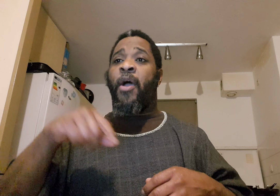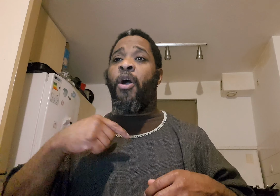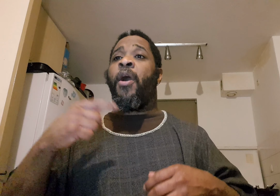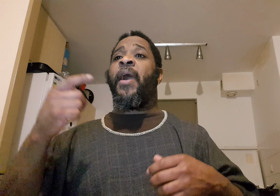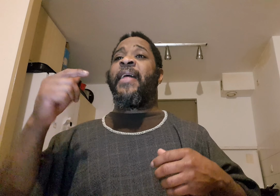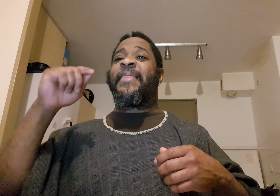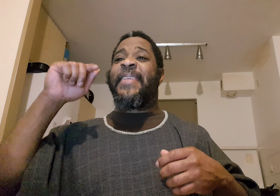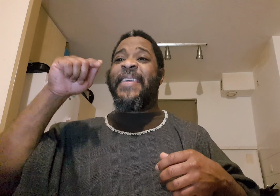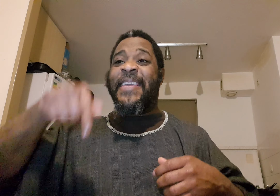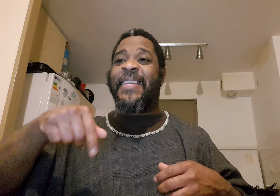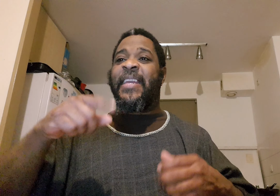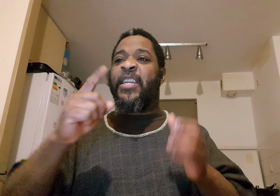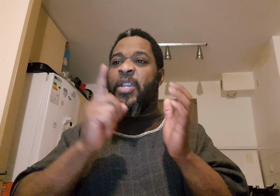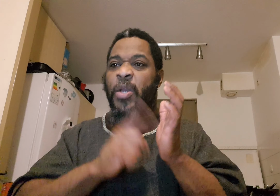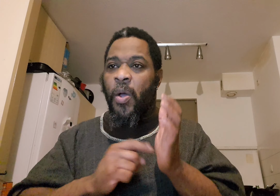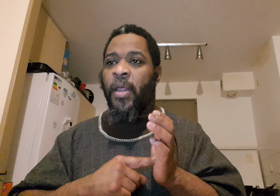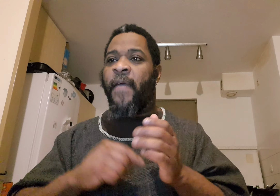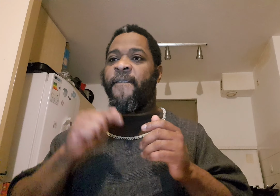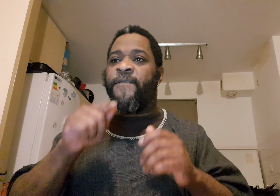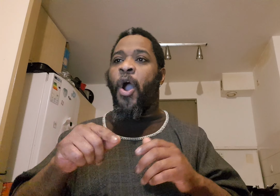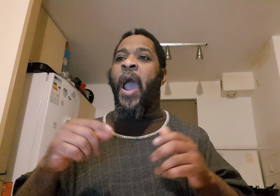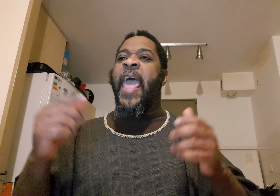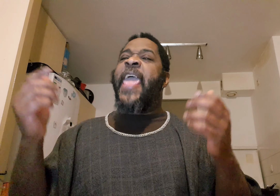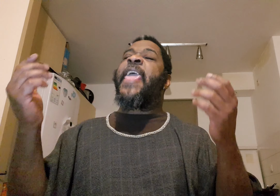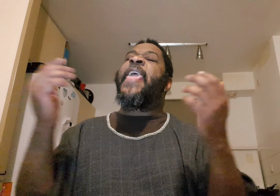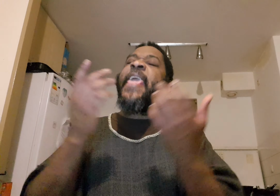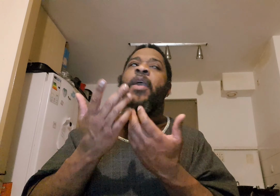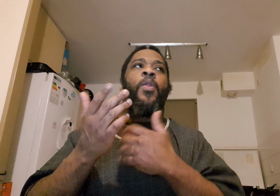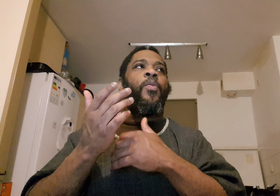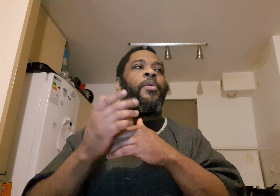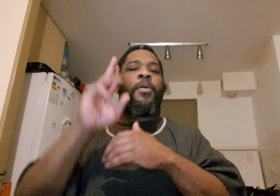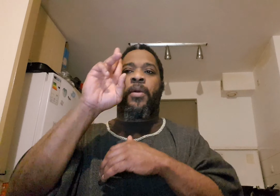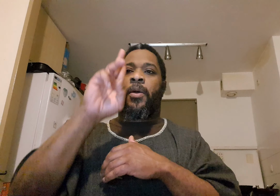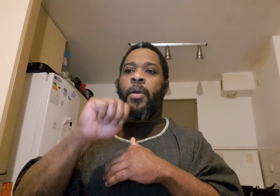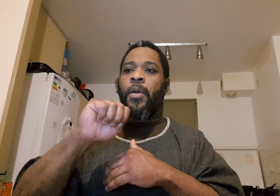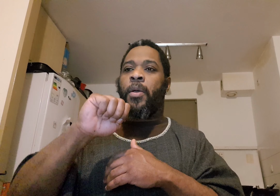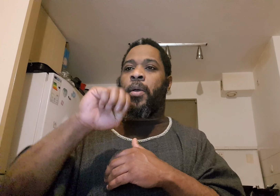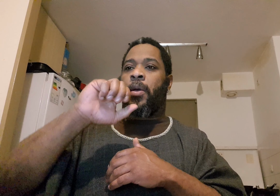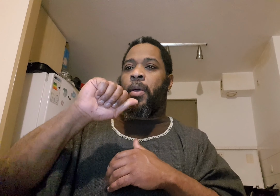where are in order for heal